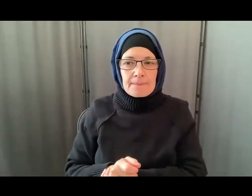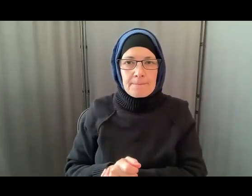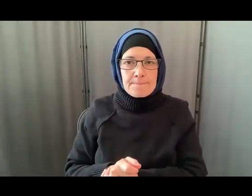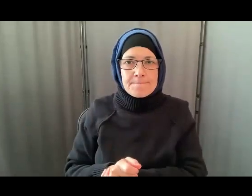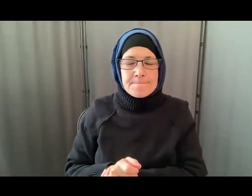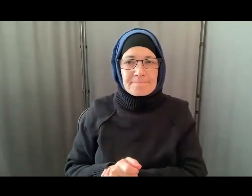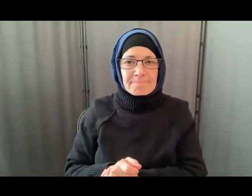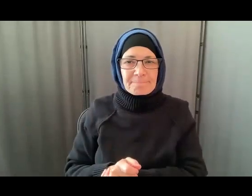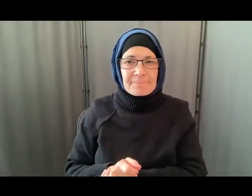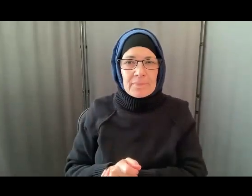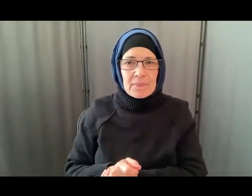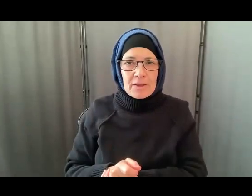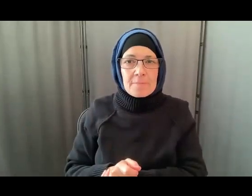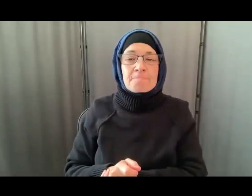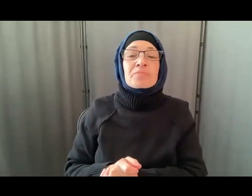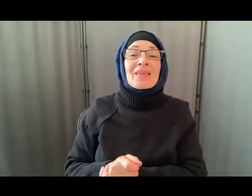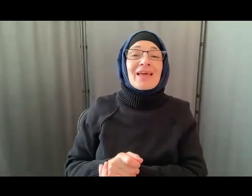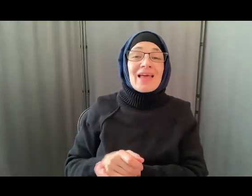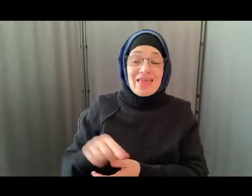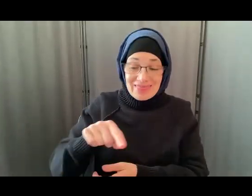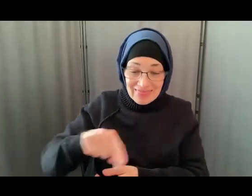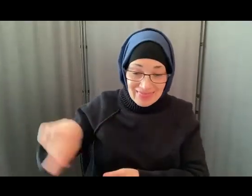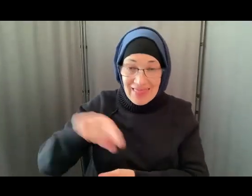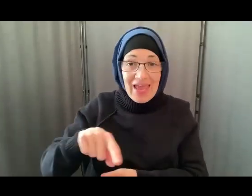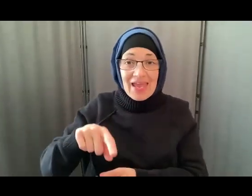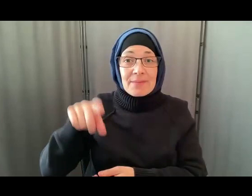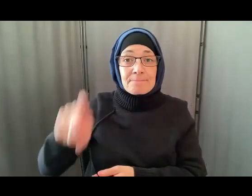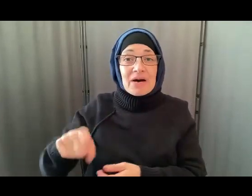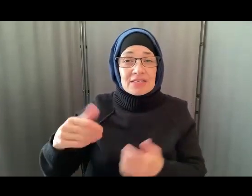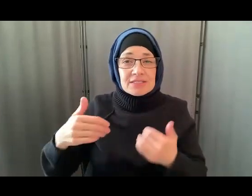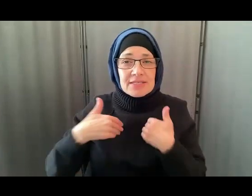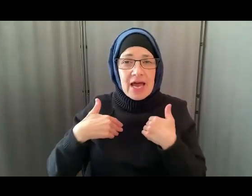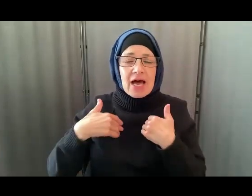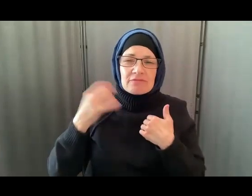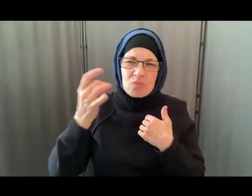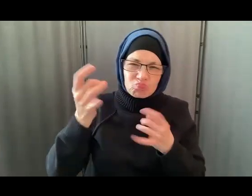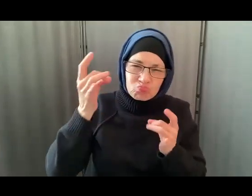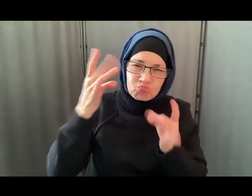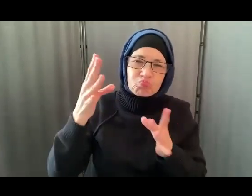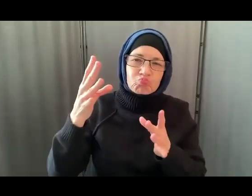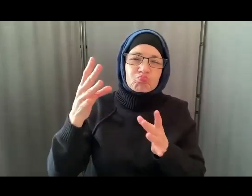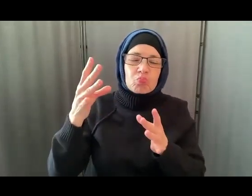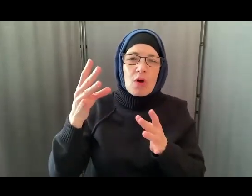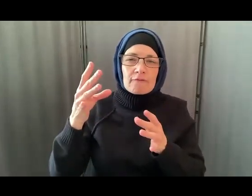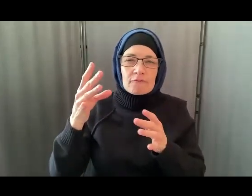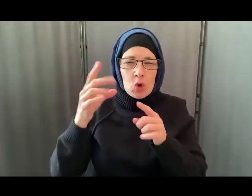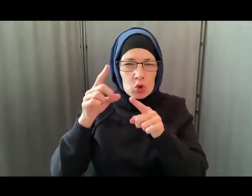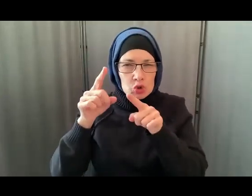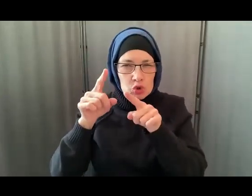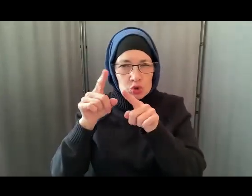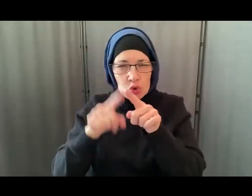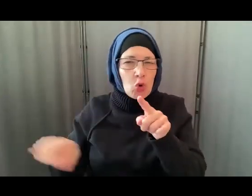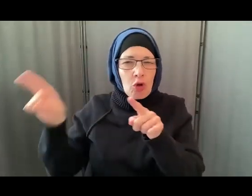They must have a vicious circle, and Allah has become angry with